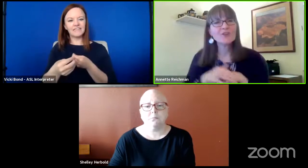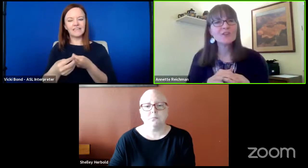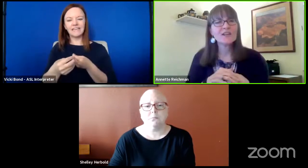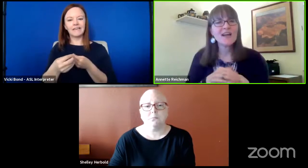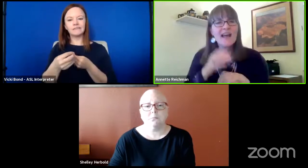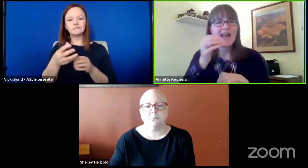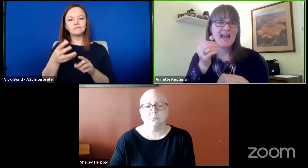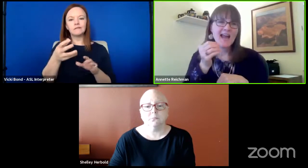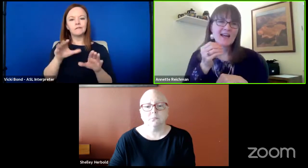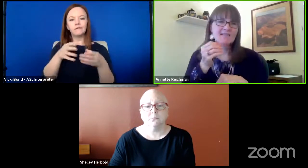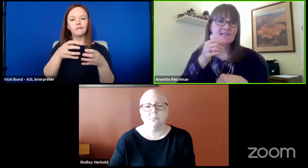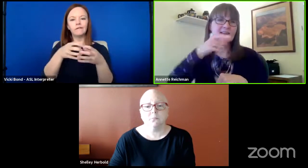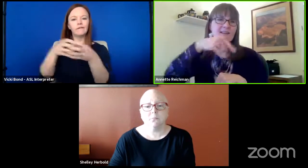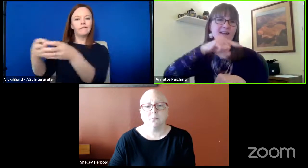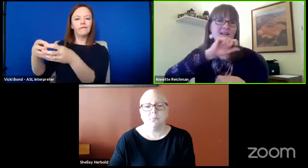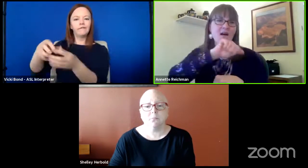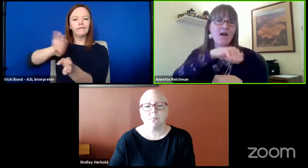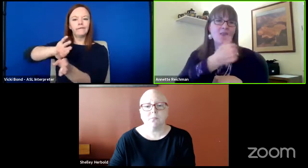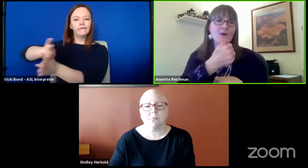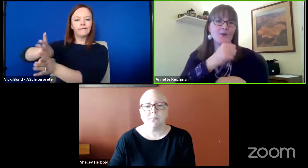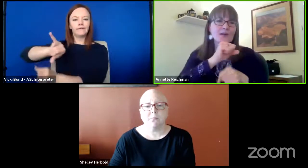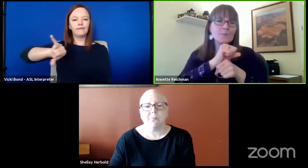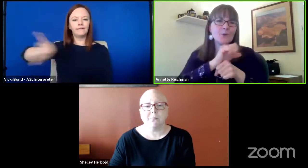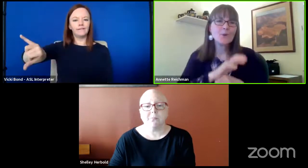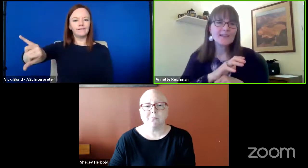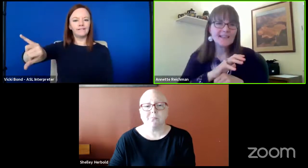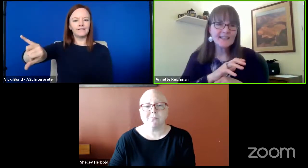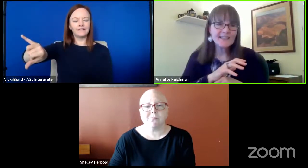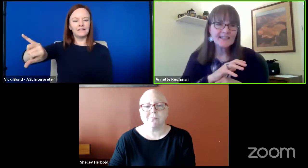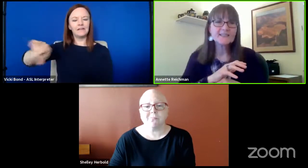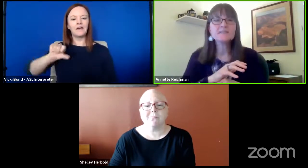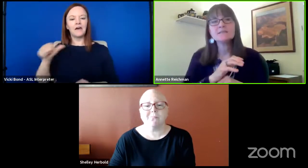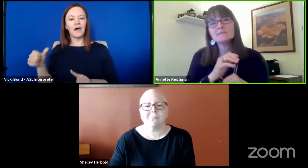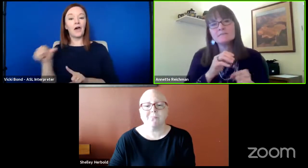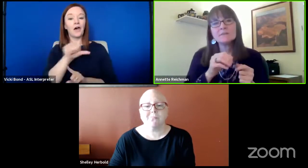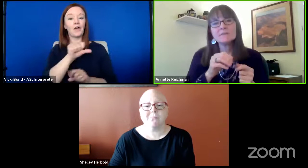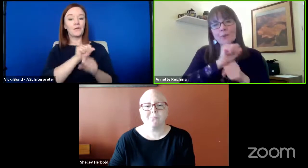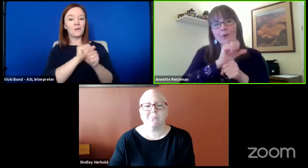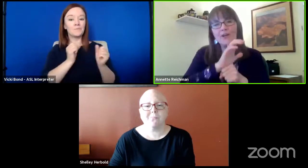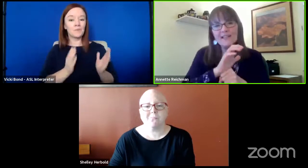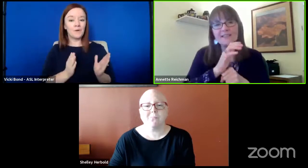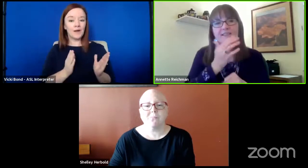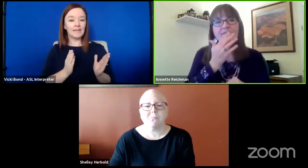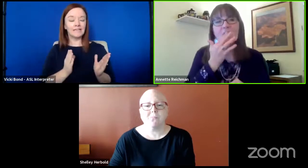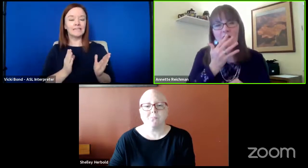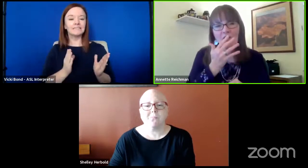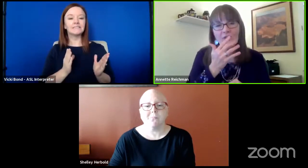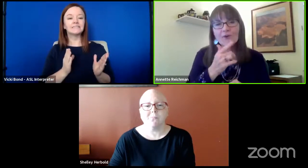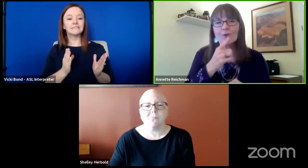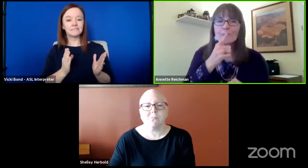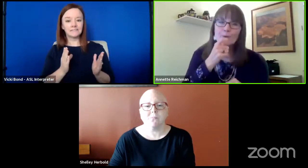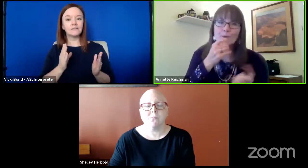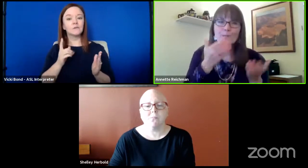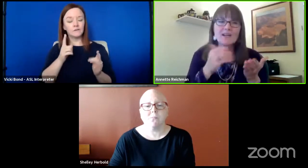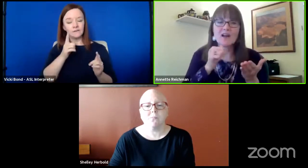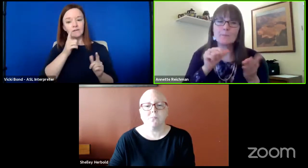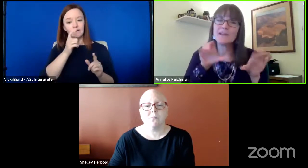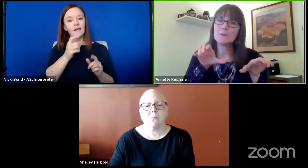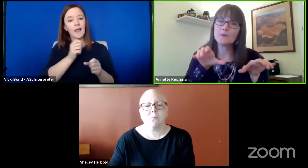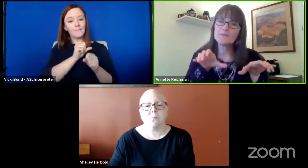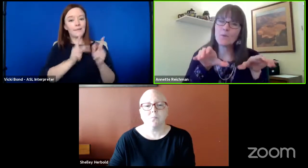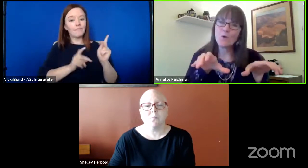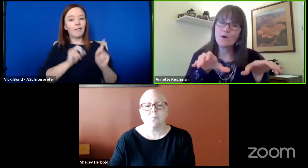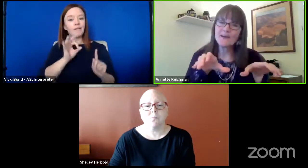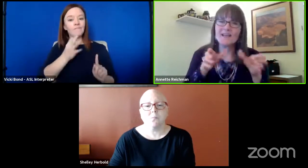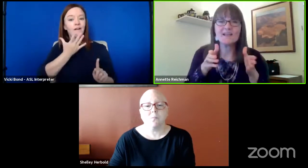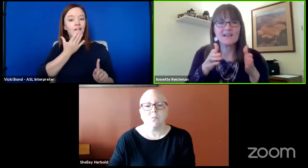a corner, and then other employees employees of color who may not